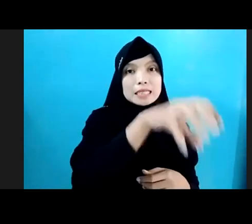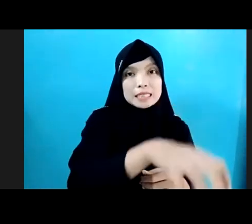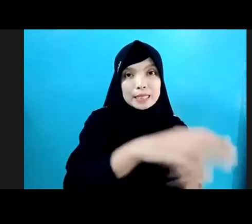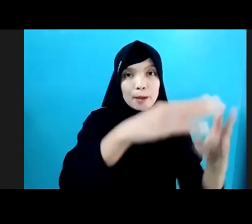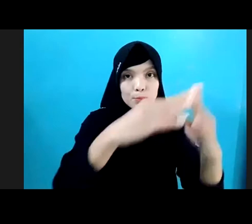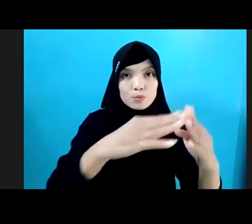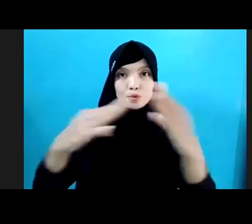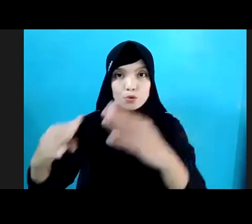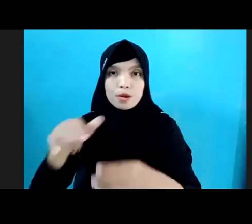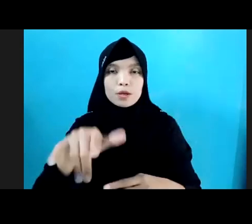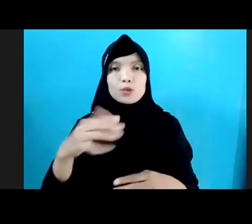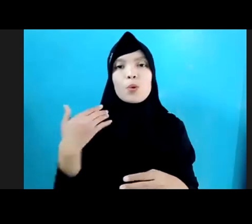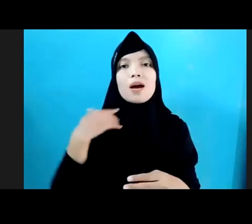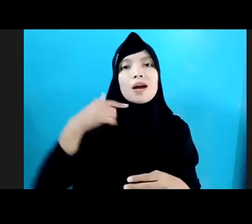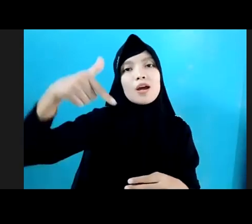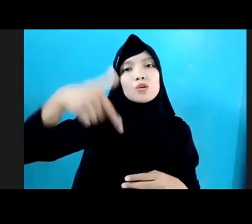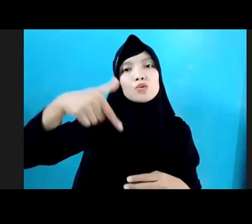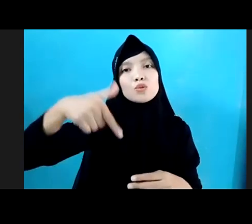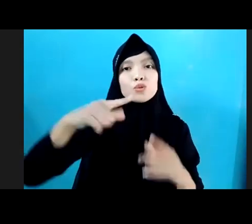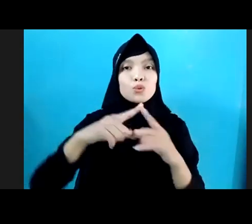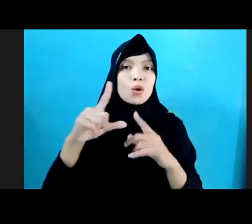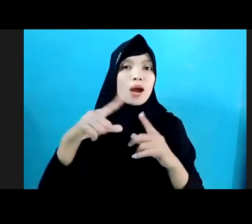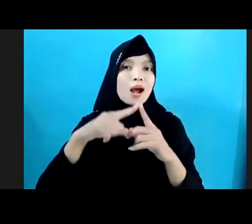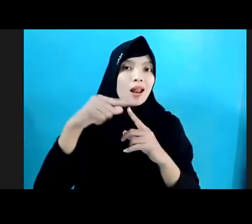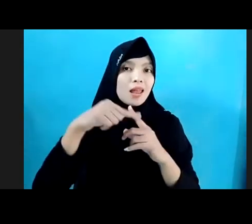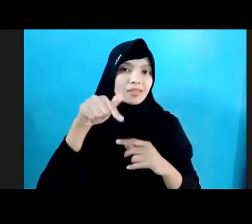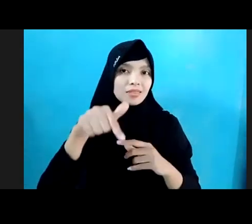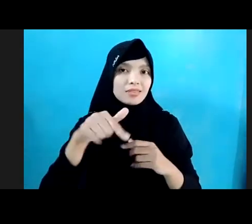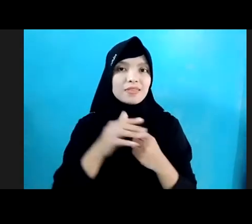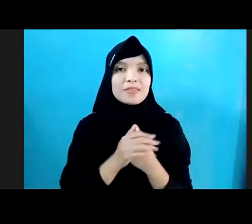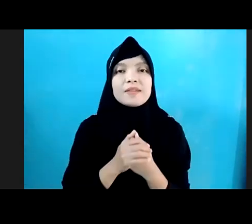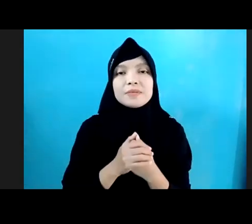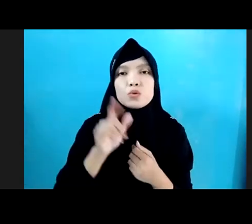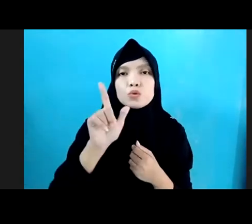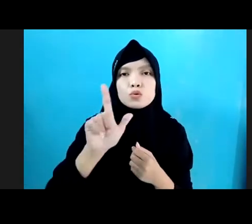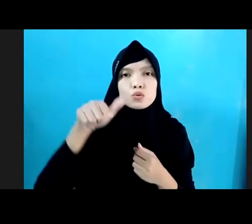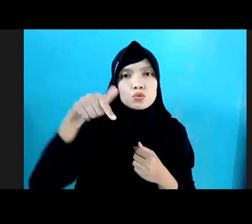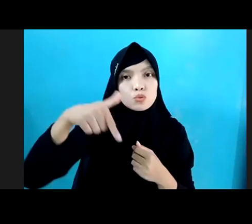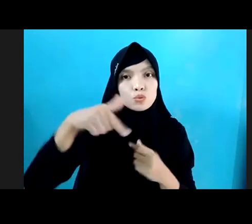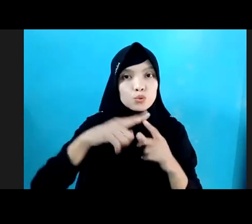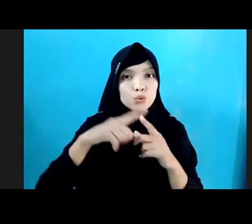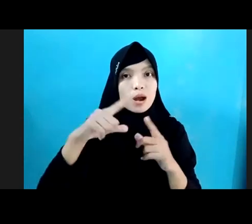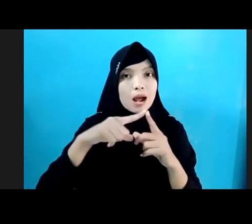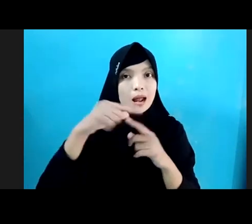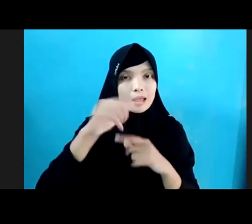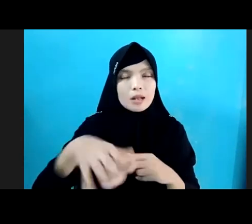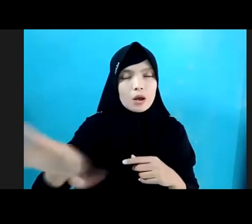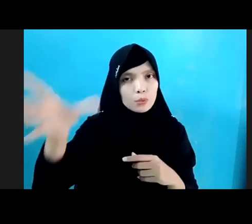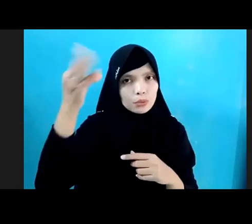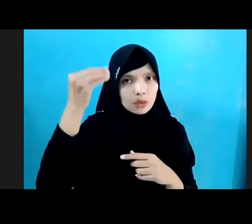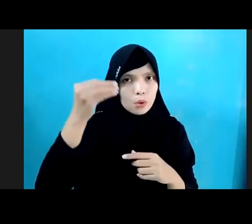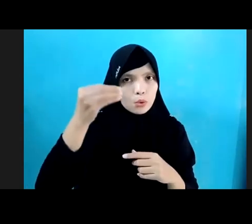Know Indonesia Is A Big Fan Of Technology Particularly Children And Young People And Whilst I Don't Have The Exact